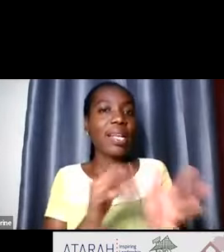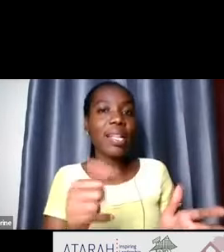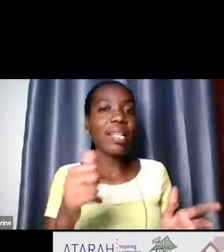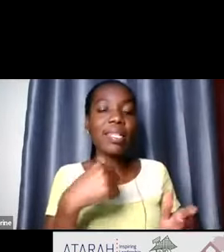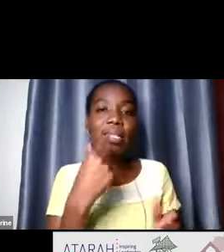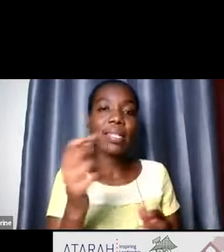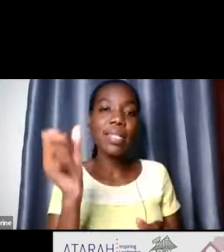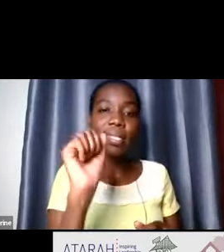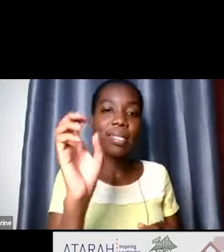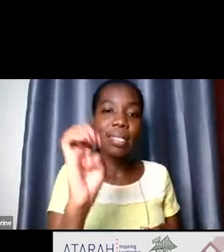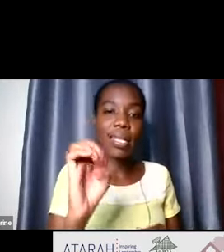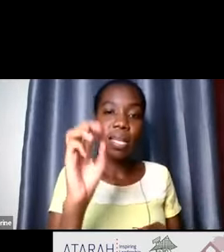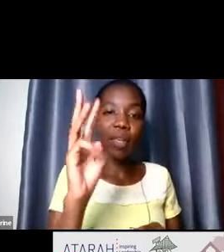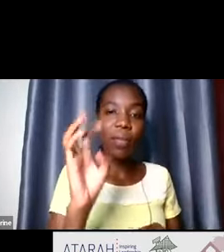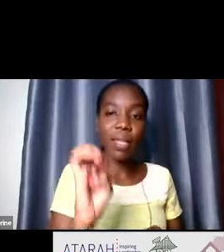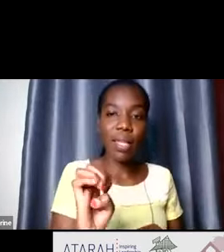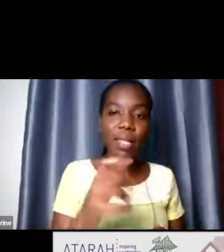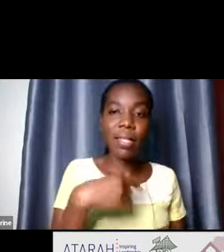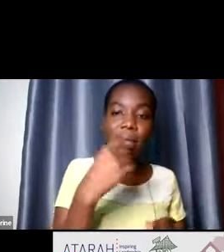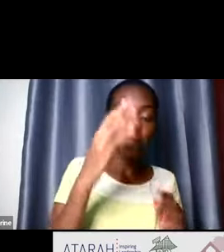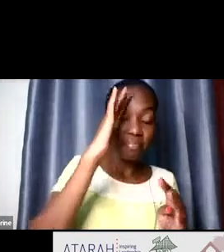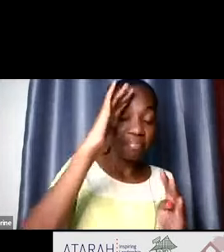you, Sewe. Mr. Sewe said hello.